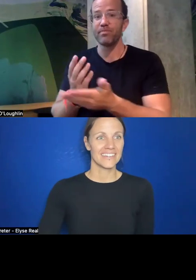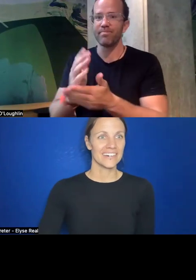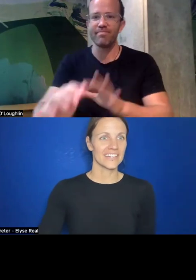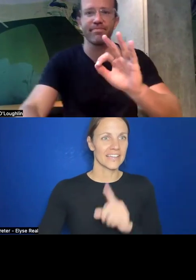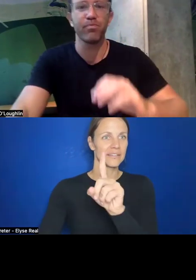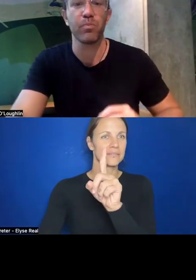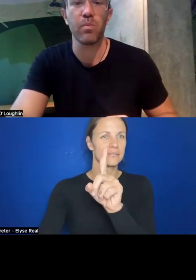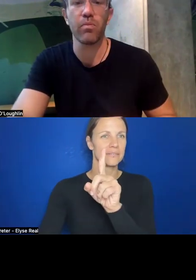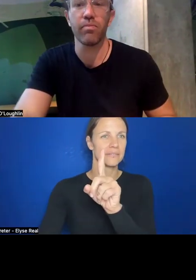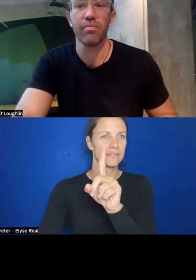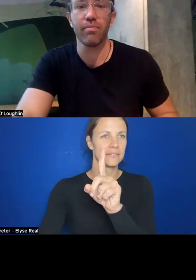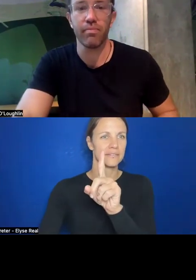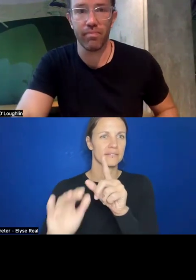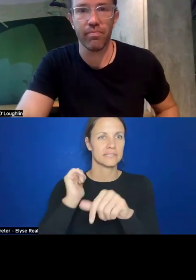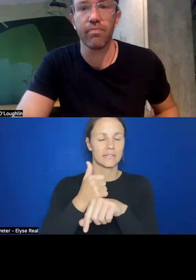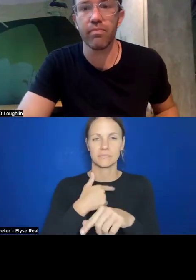Okay.